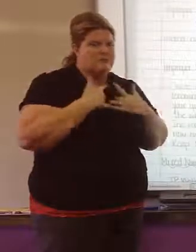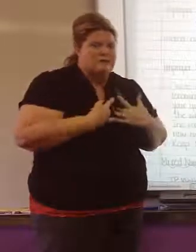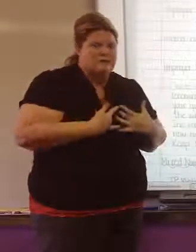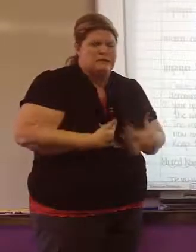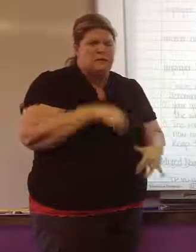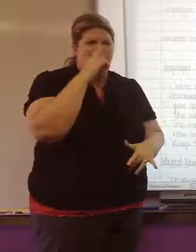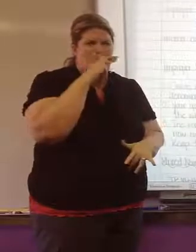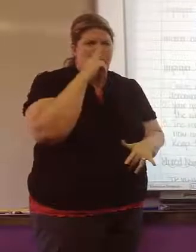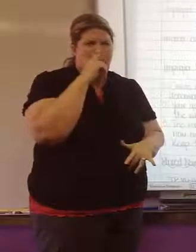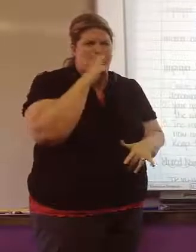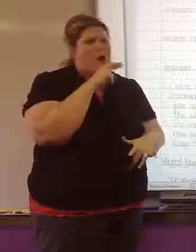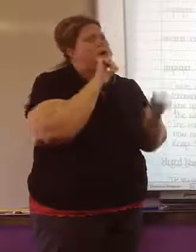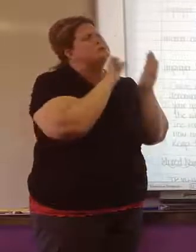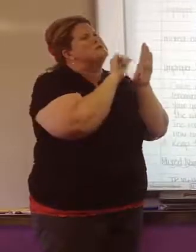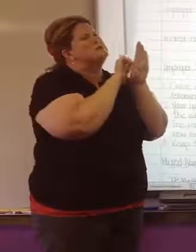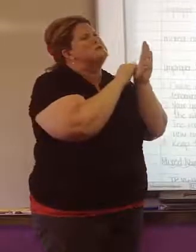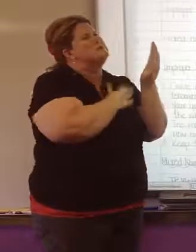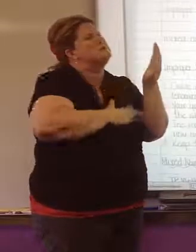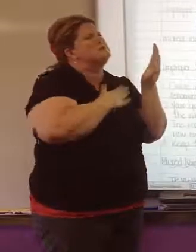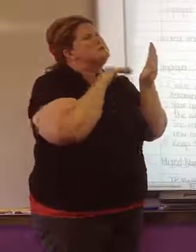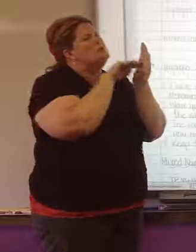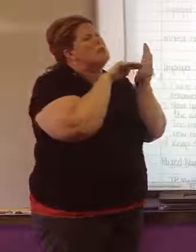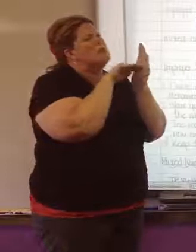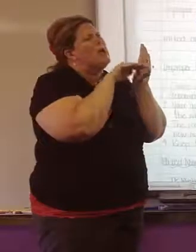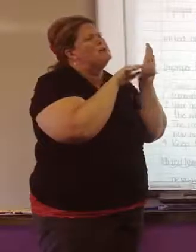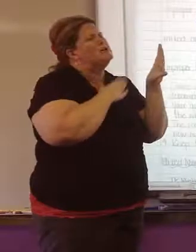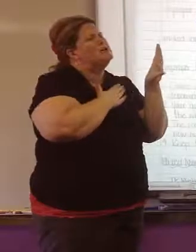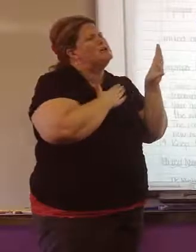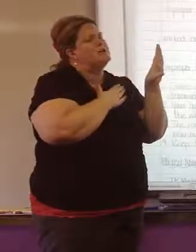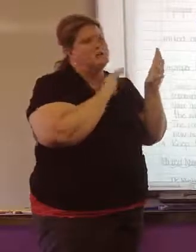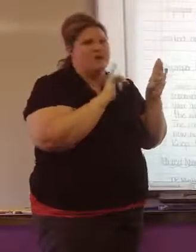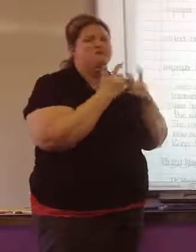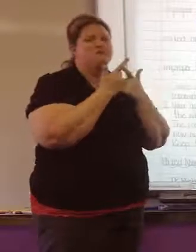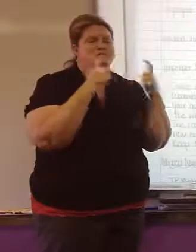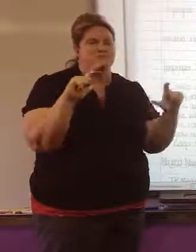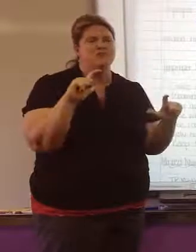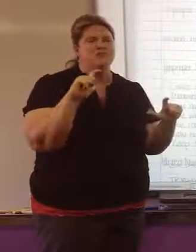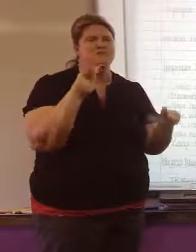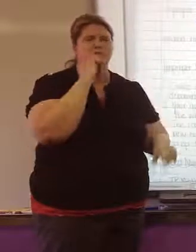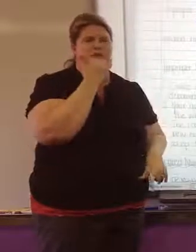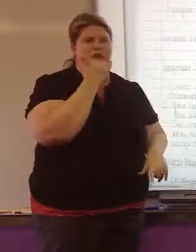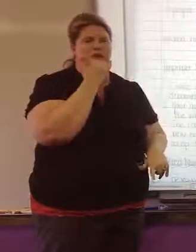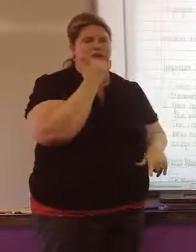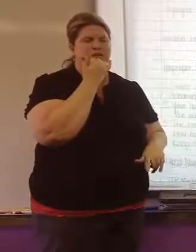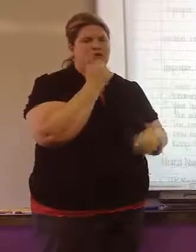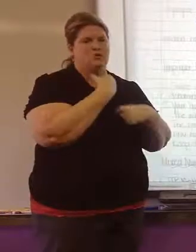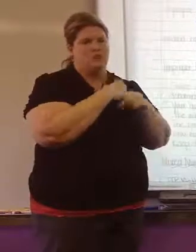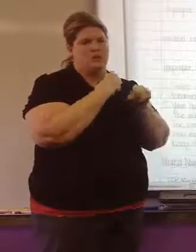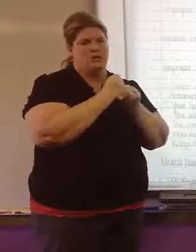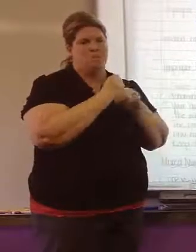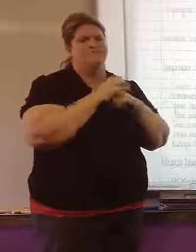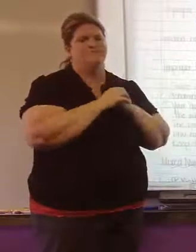is outside begging to come in. That's going to be the biggest mistake you make. Your